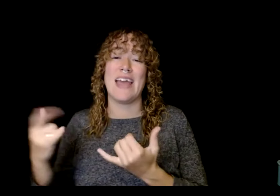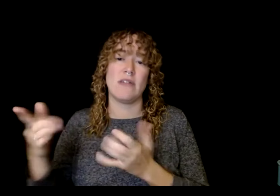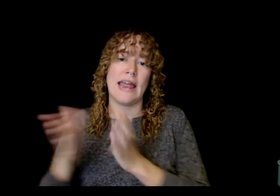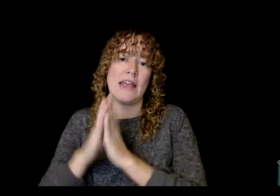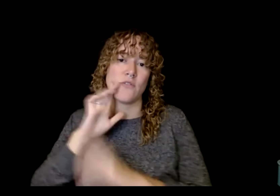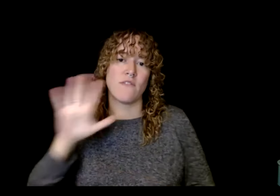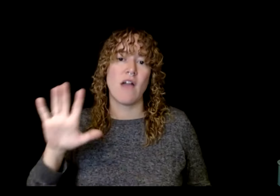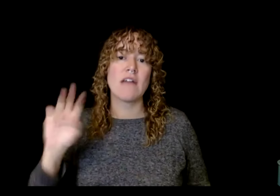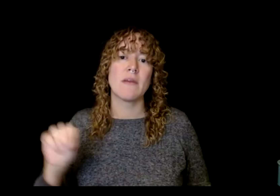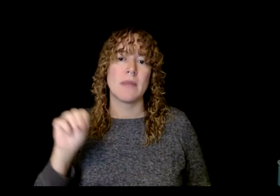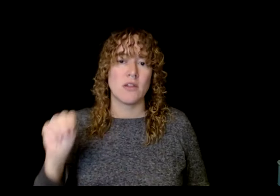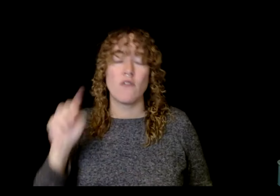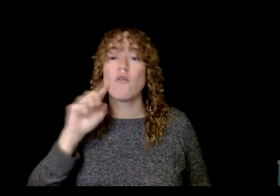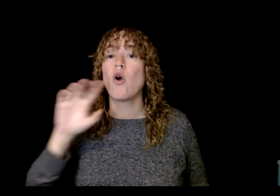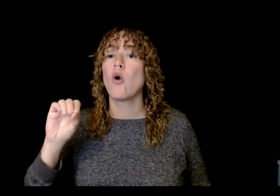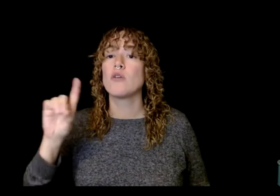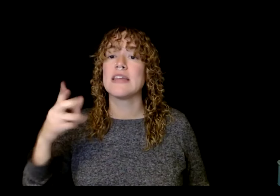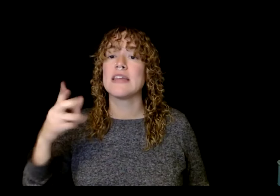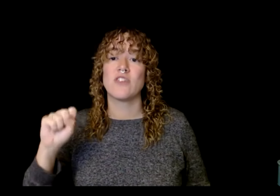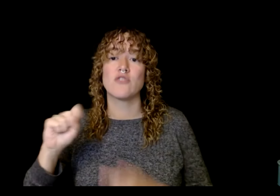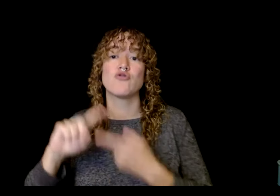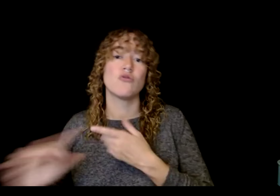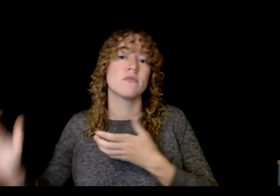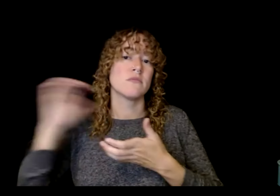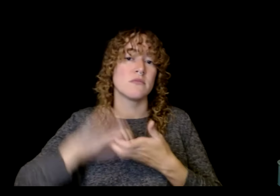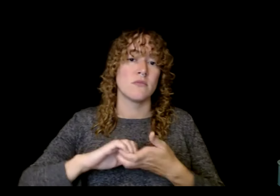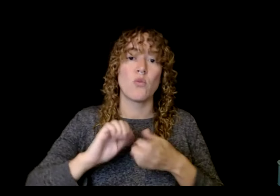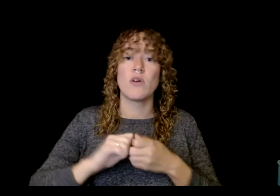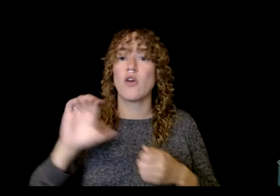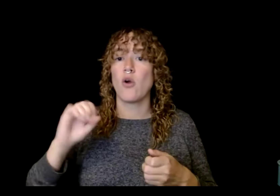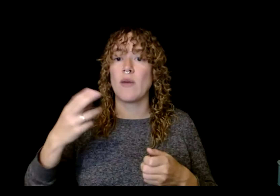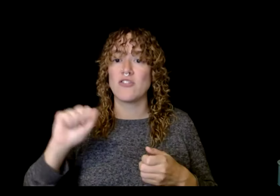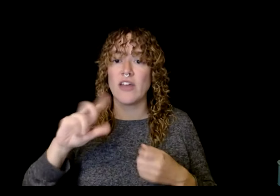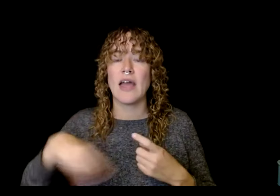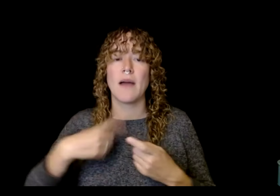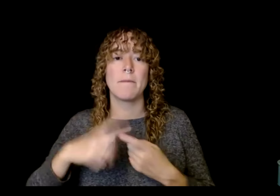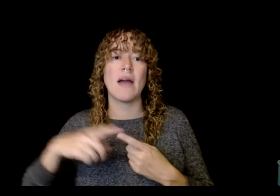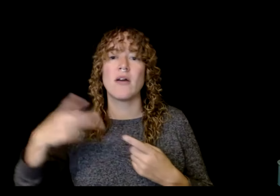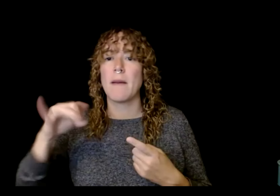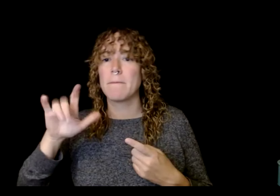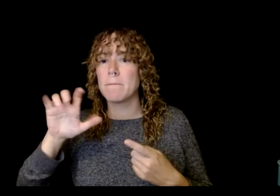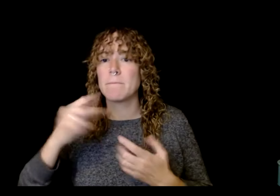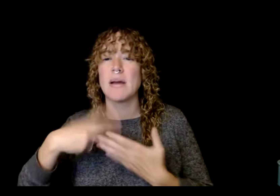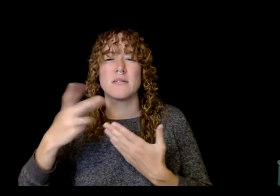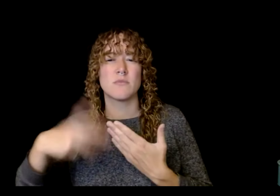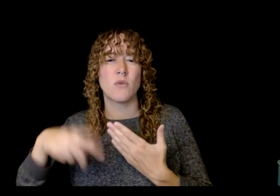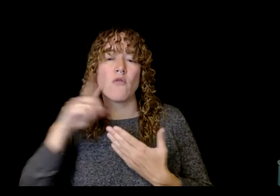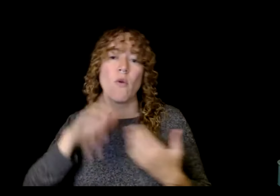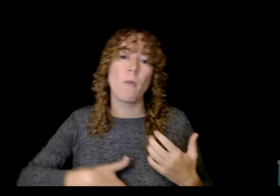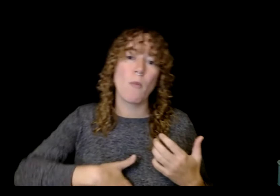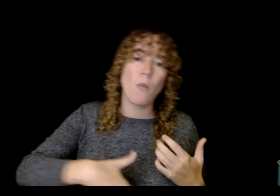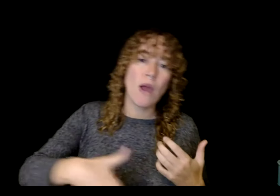for ODHS to coordinate with OHA on a pilot program for pregnant and postpartum